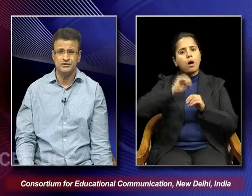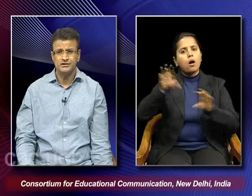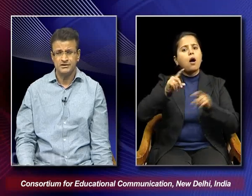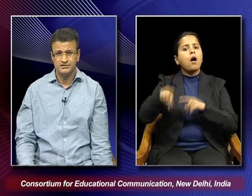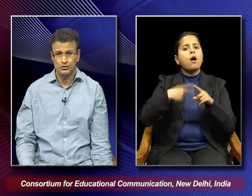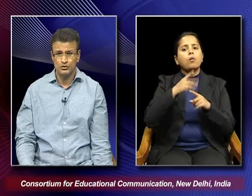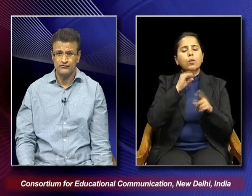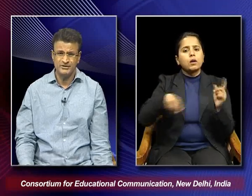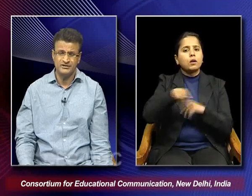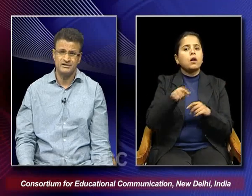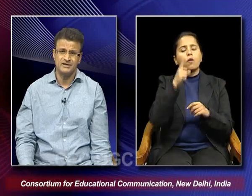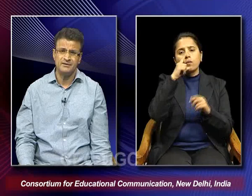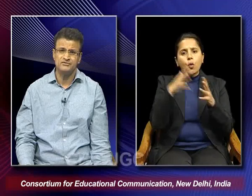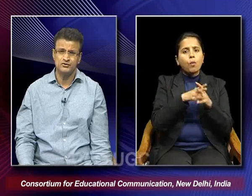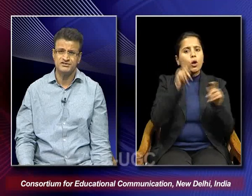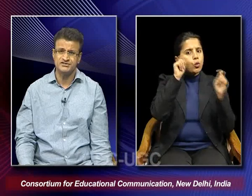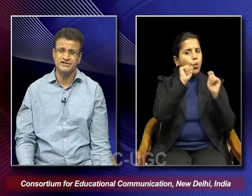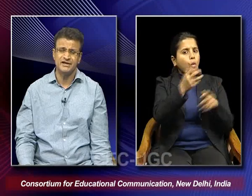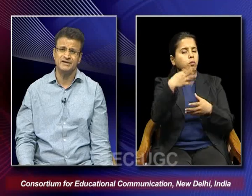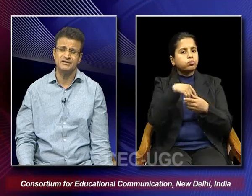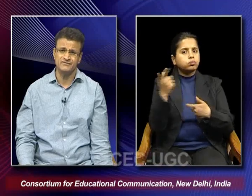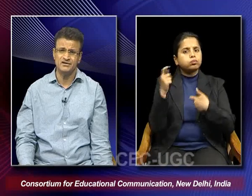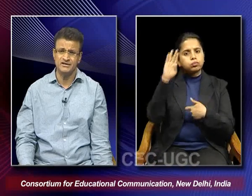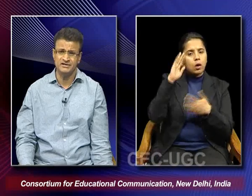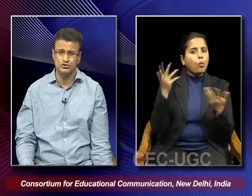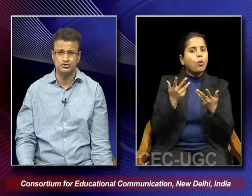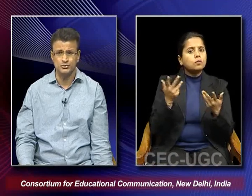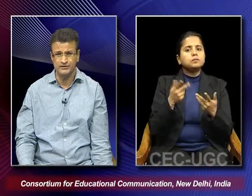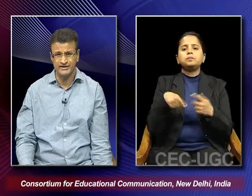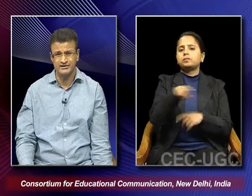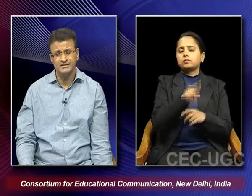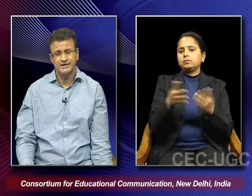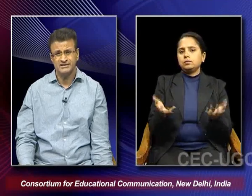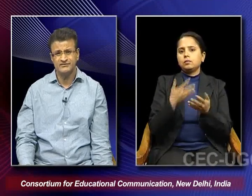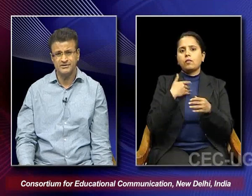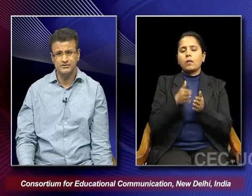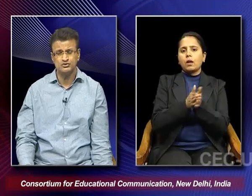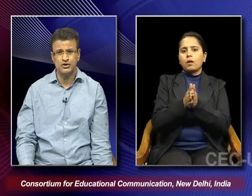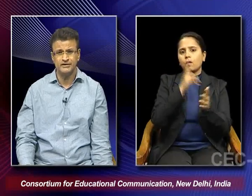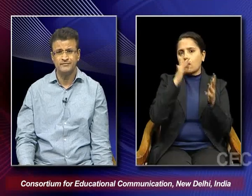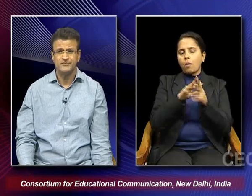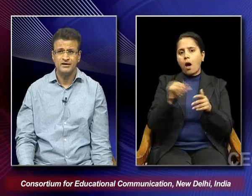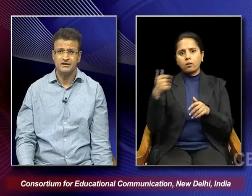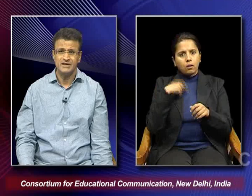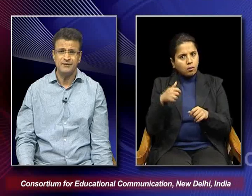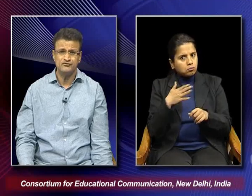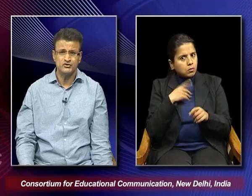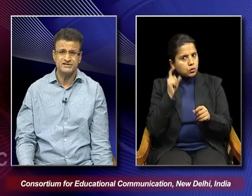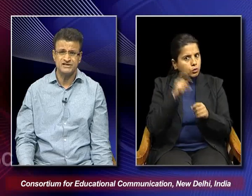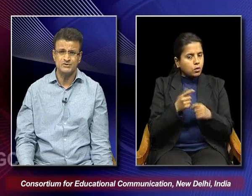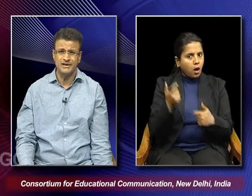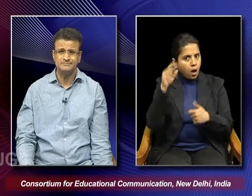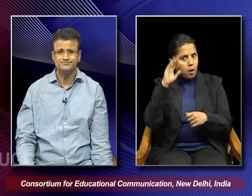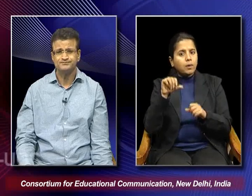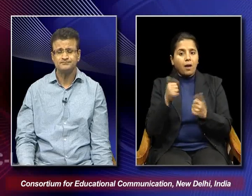about the role of women in the armed forces, and definitely they also motivate other women to join the armed forces